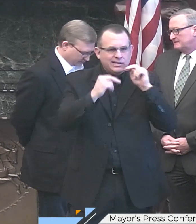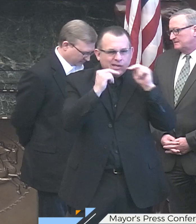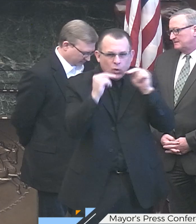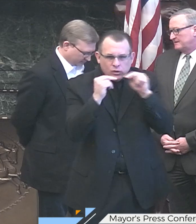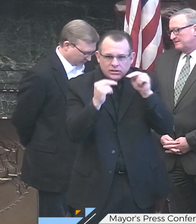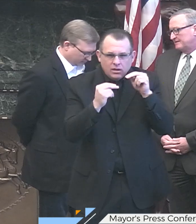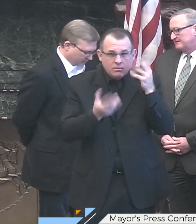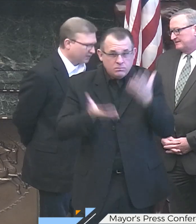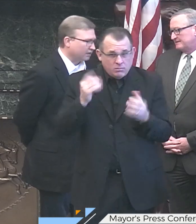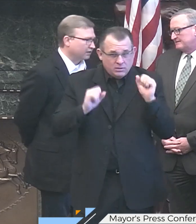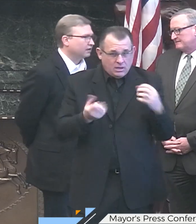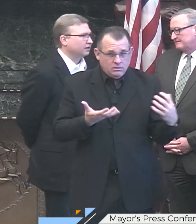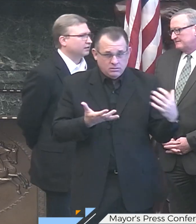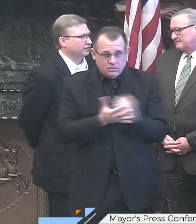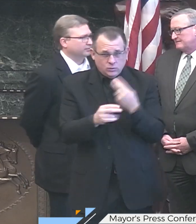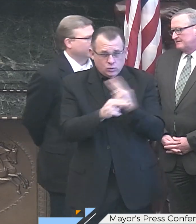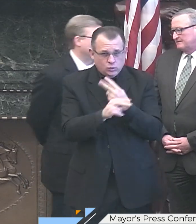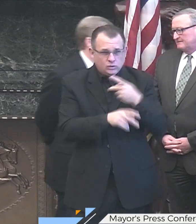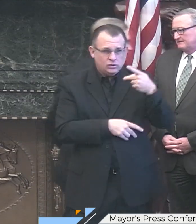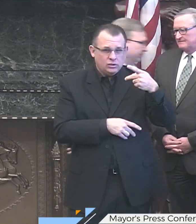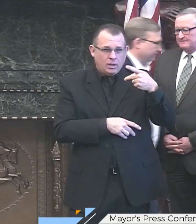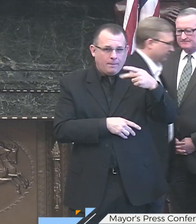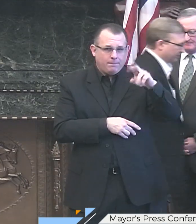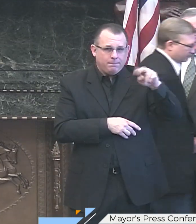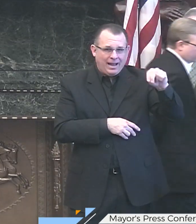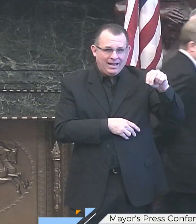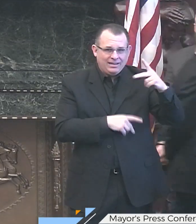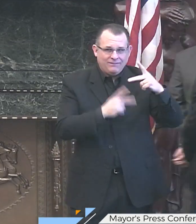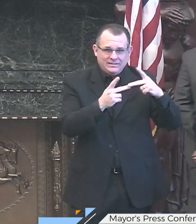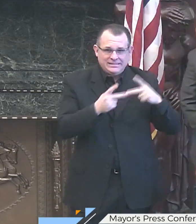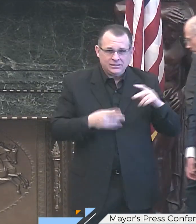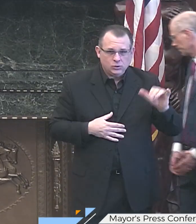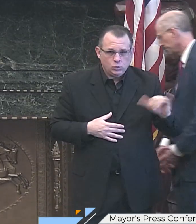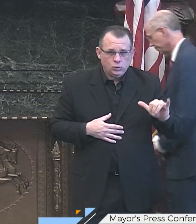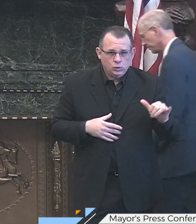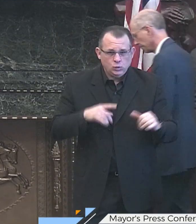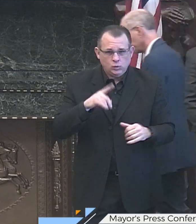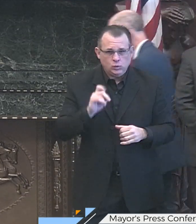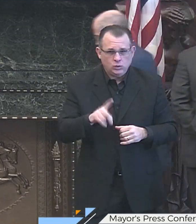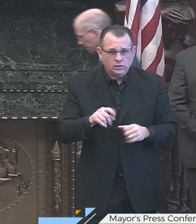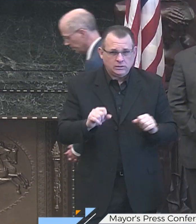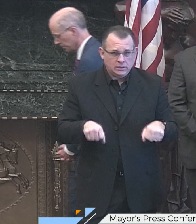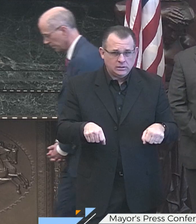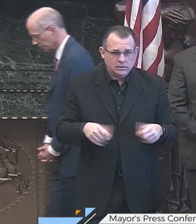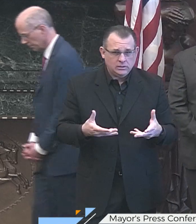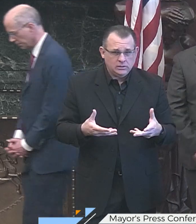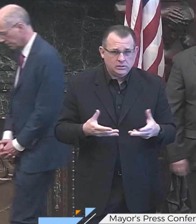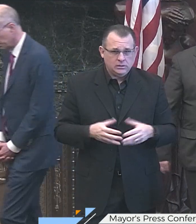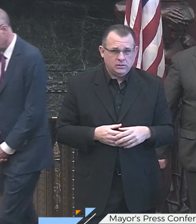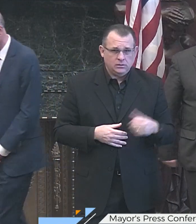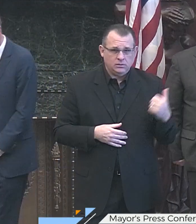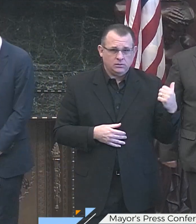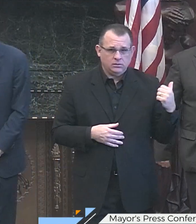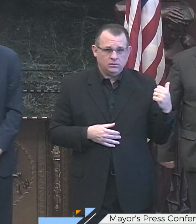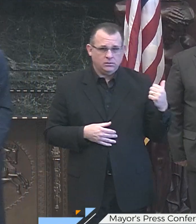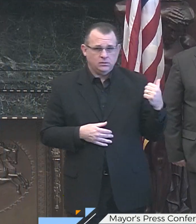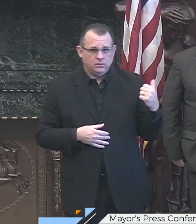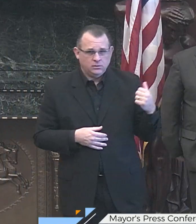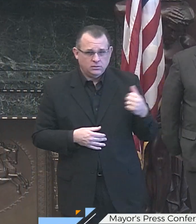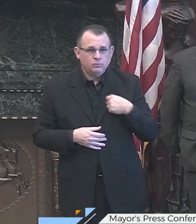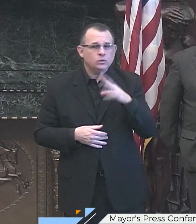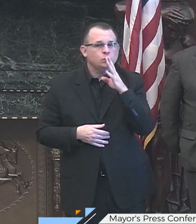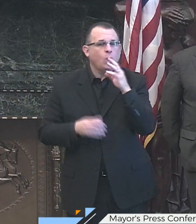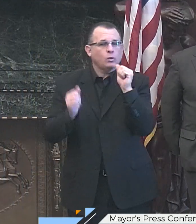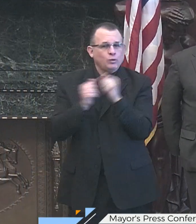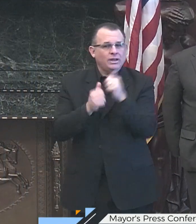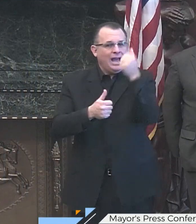Penn facilities as well, now that Temple's on board with the city. Yeah, we're talking to every major